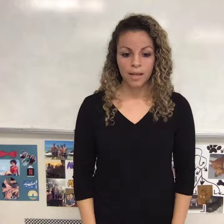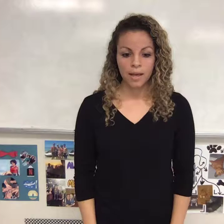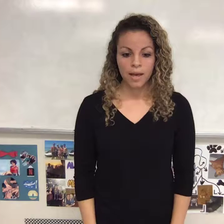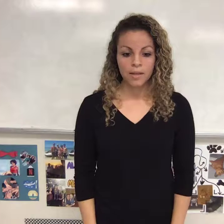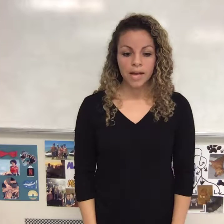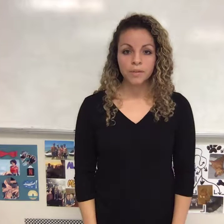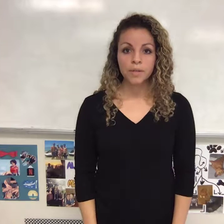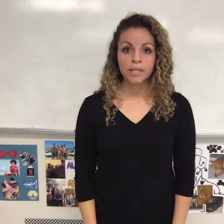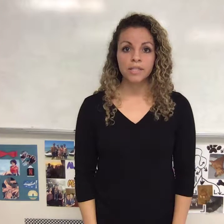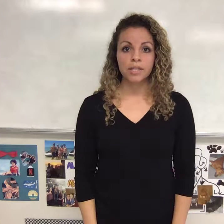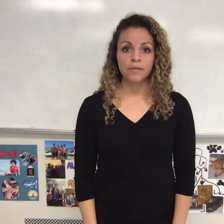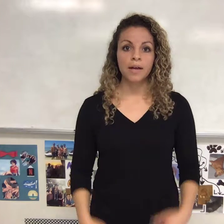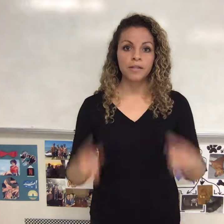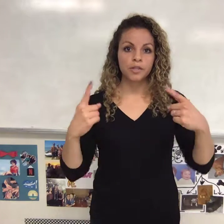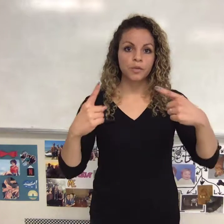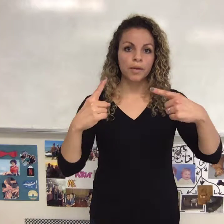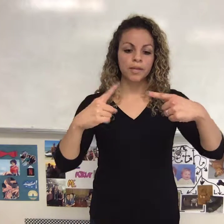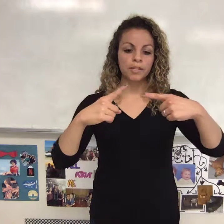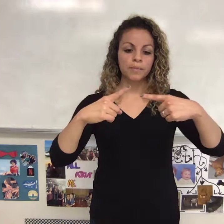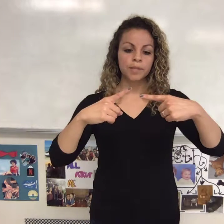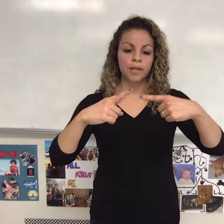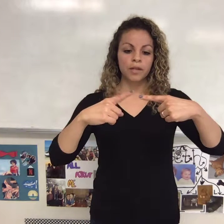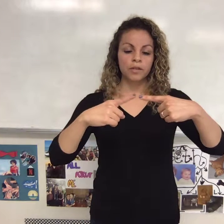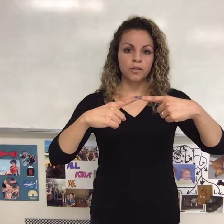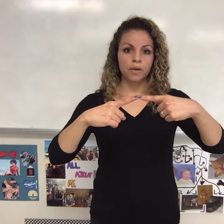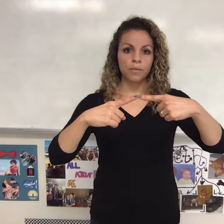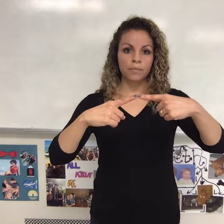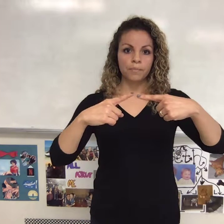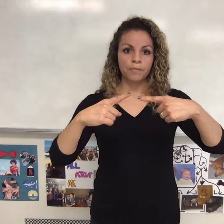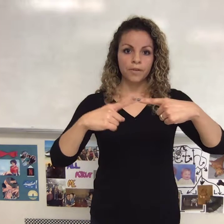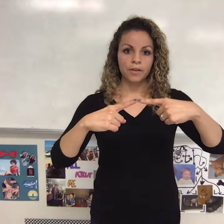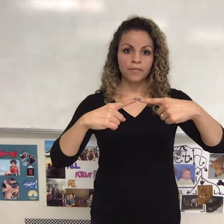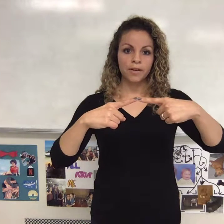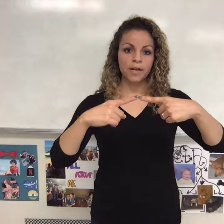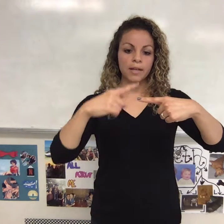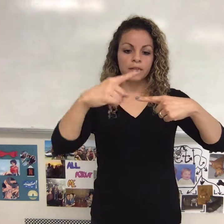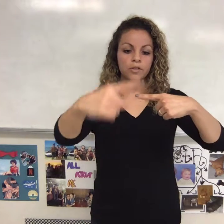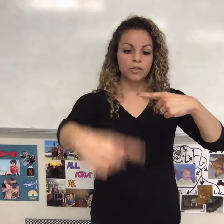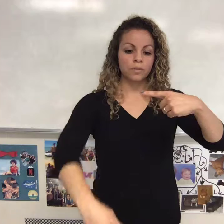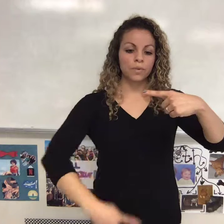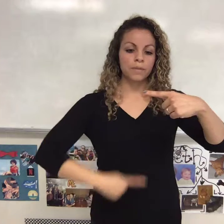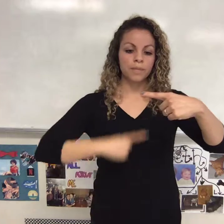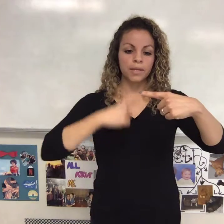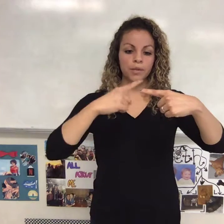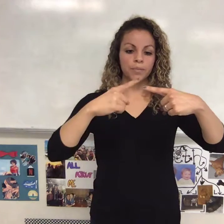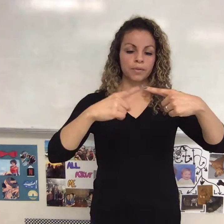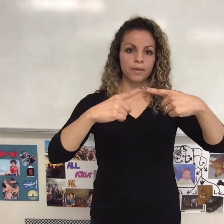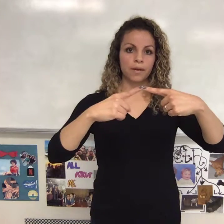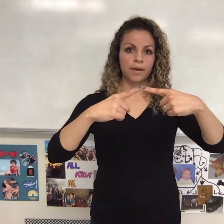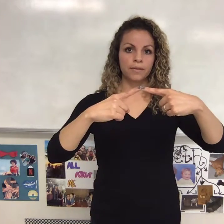And the last one is year round. It's 2 one-hand shapes. You start finger to finger, and then you just do 1 big loop around.